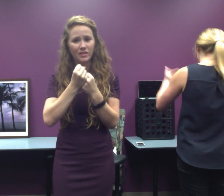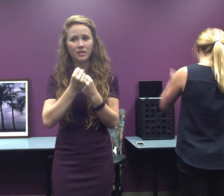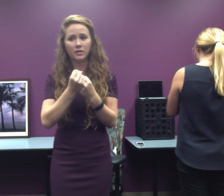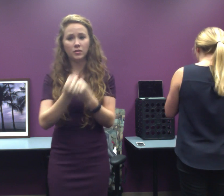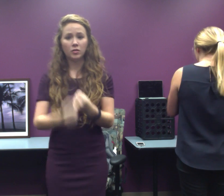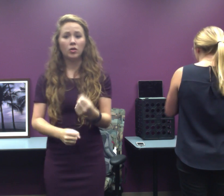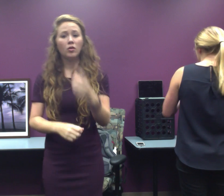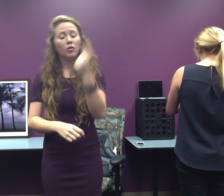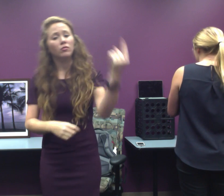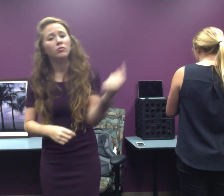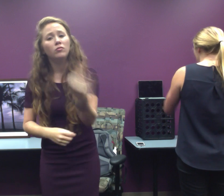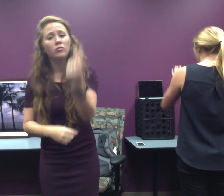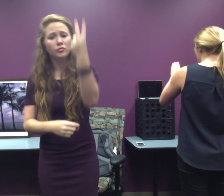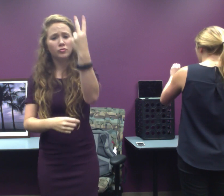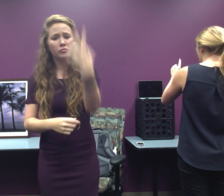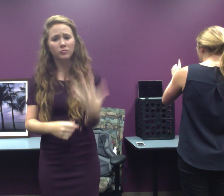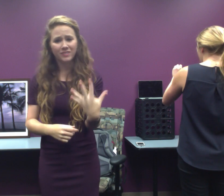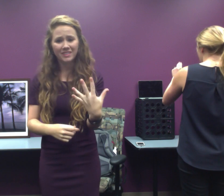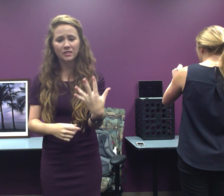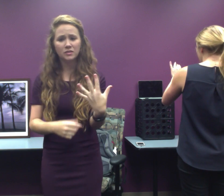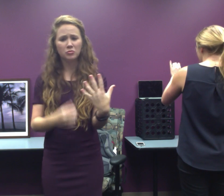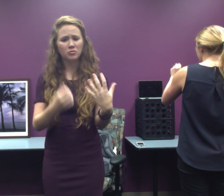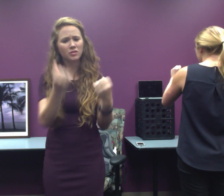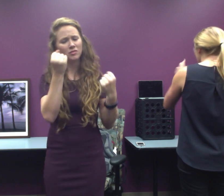you, give you money if you needed it.